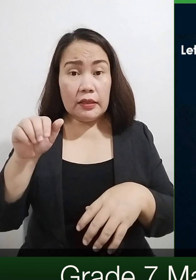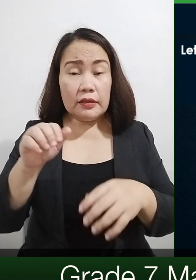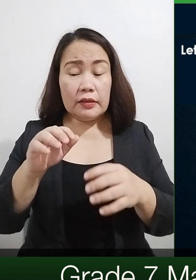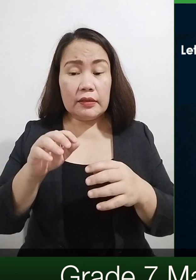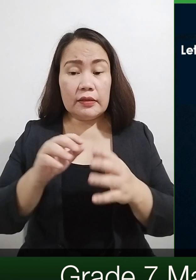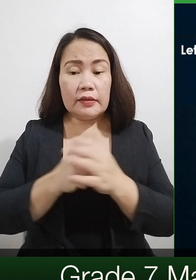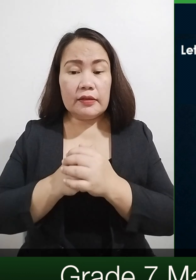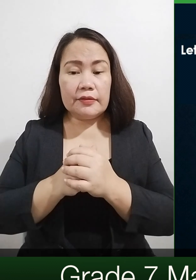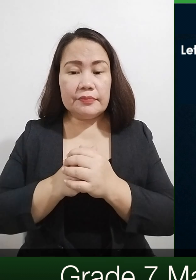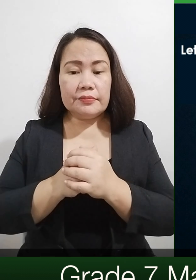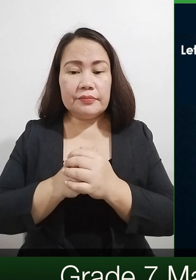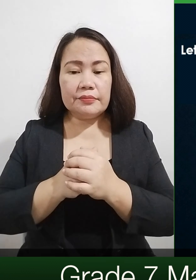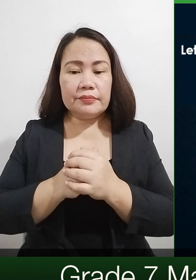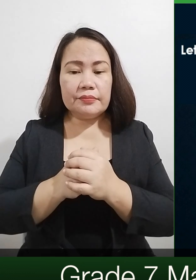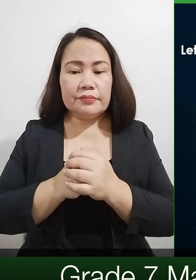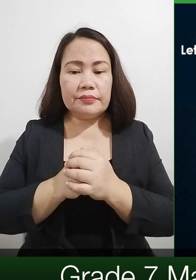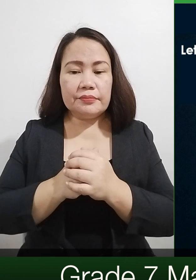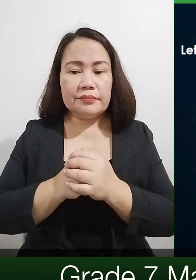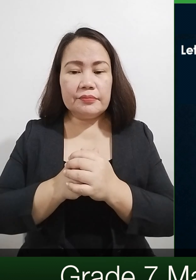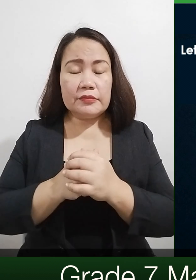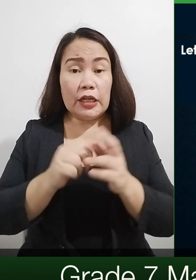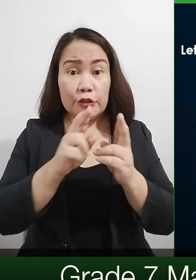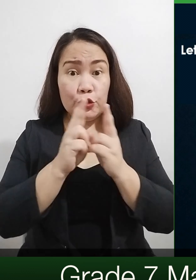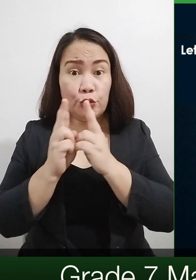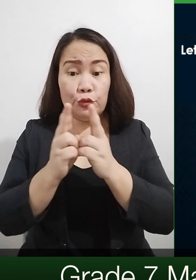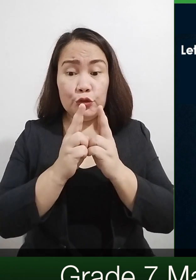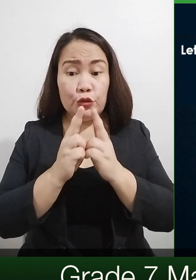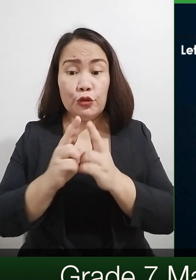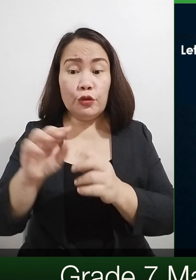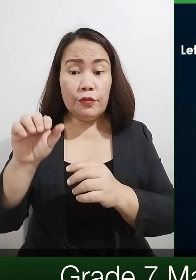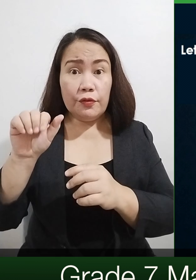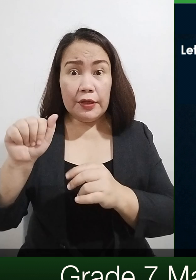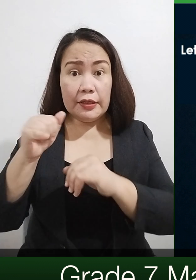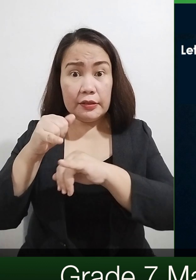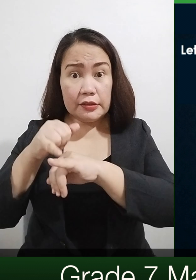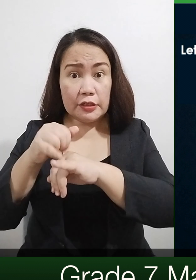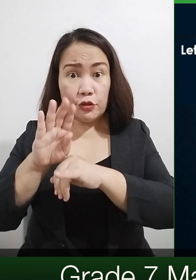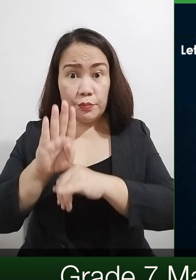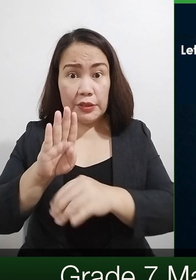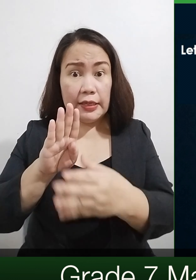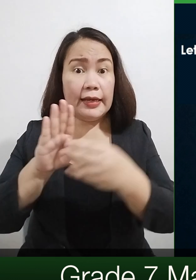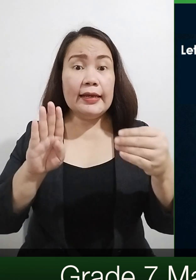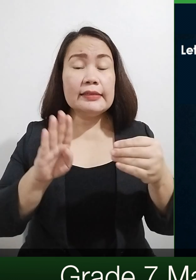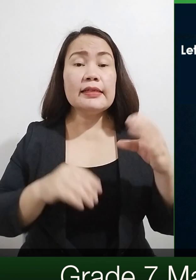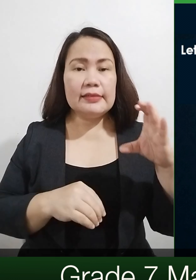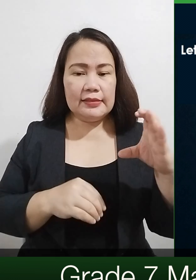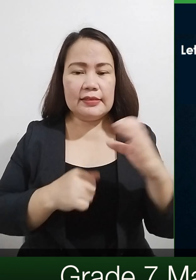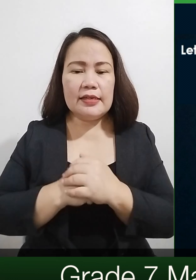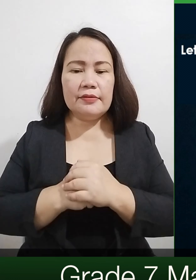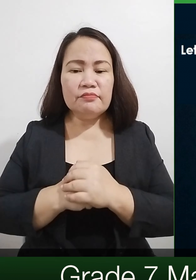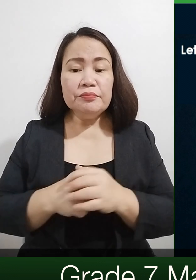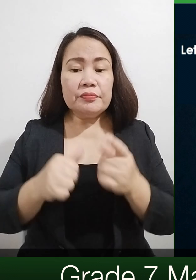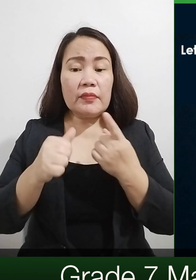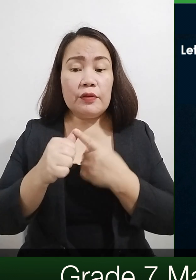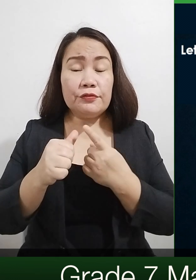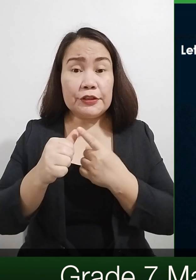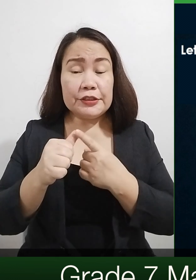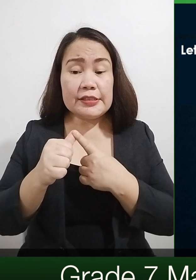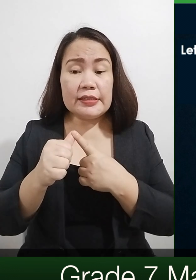B and set C. So, paano natin to gagawin? Okay, so first, ang una munang